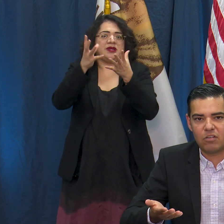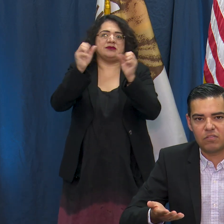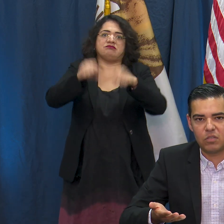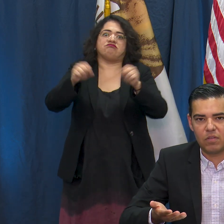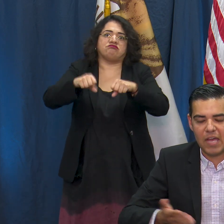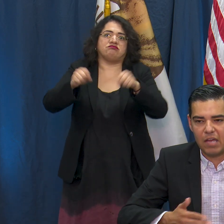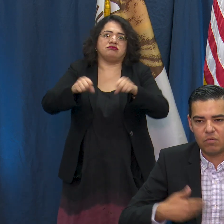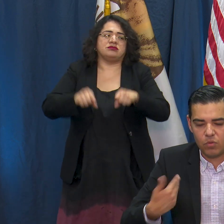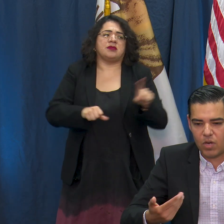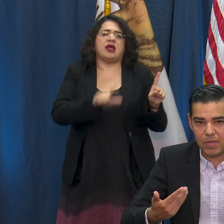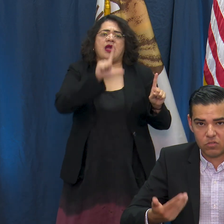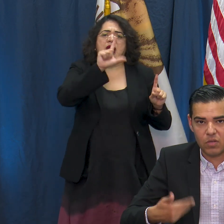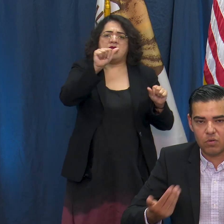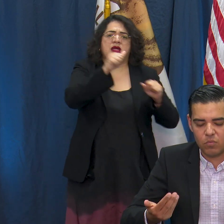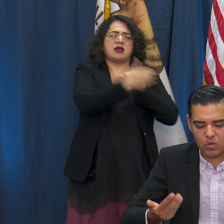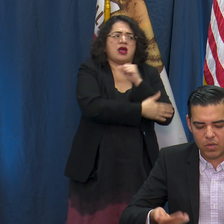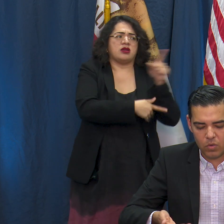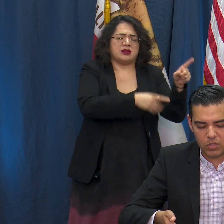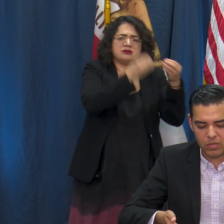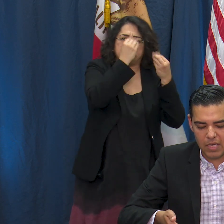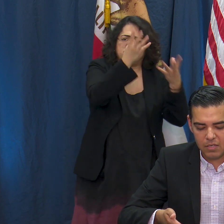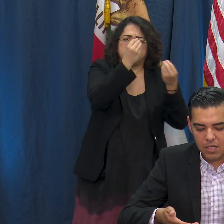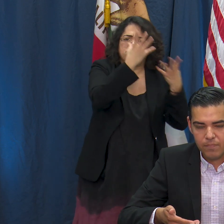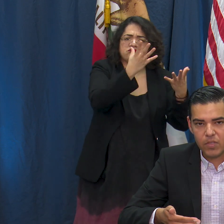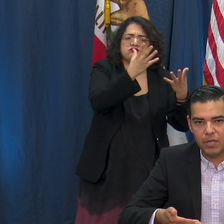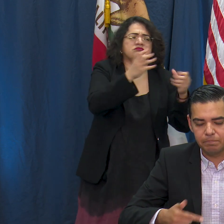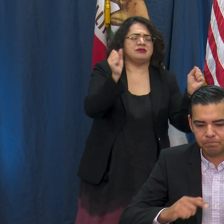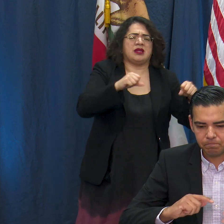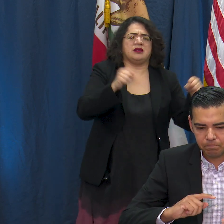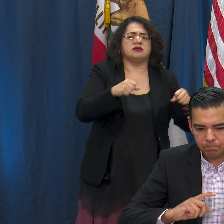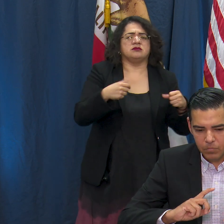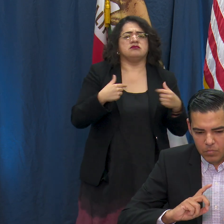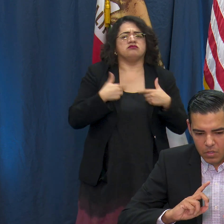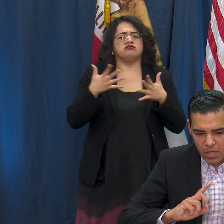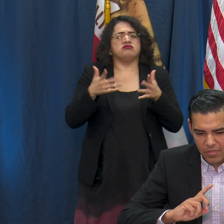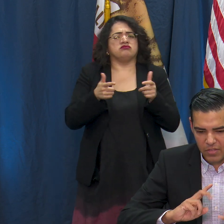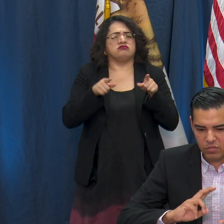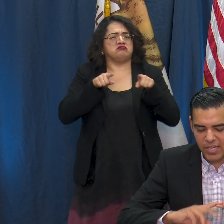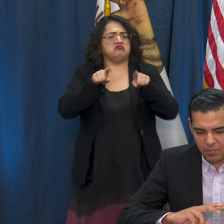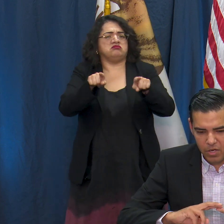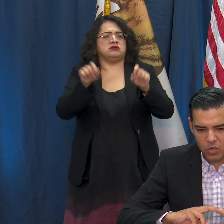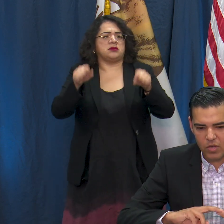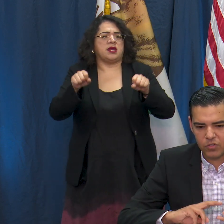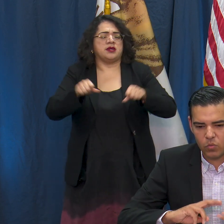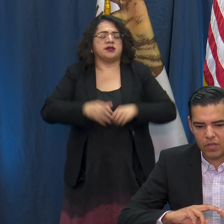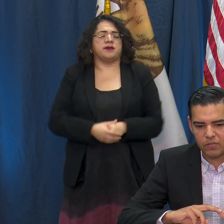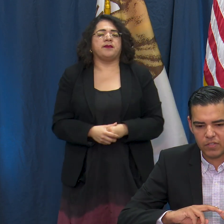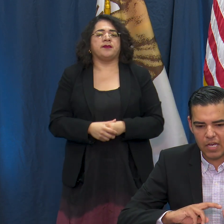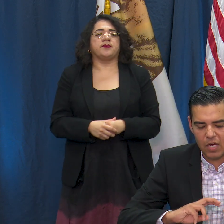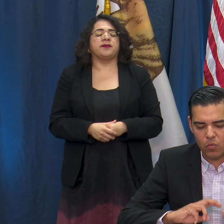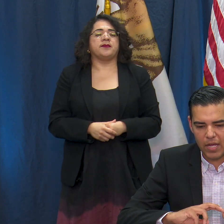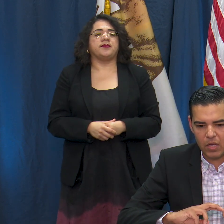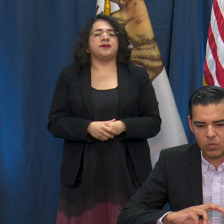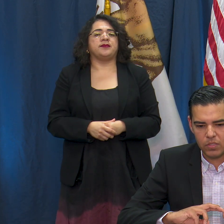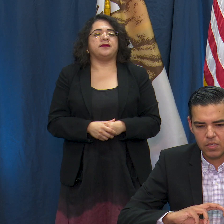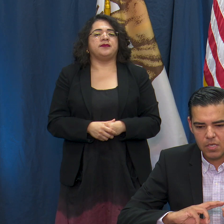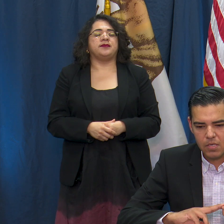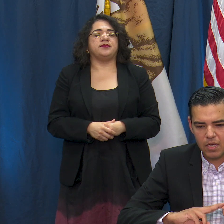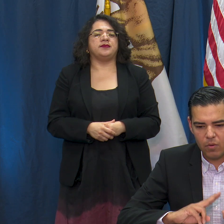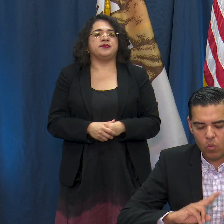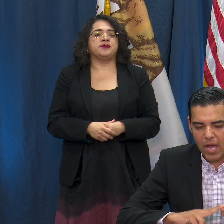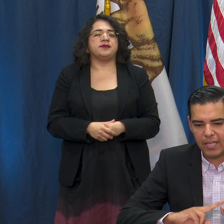if LA County is doing that, we want to make sure that we're doing that. And then the second part of your question was